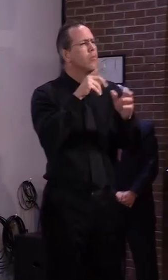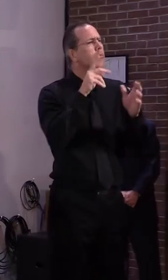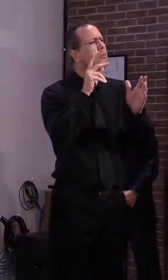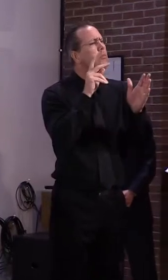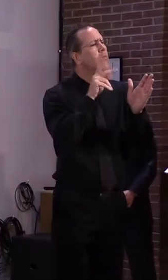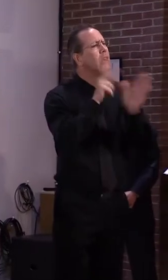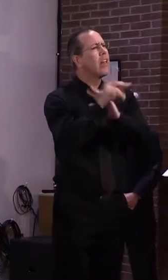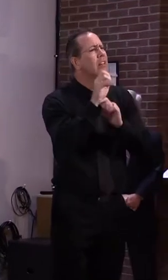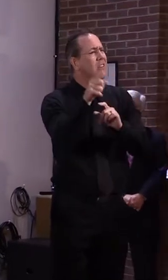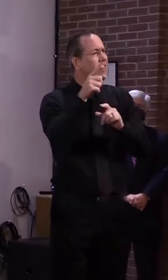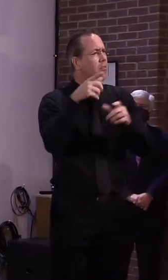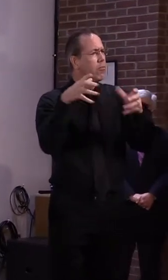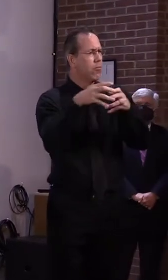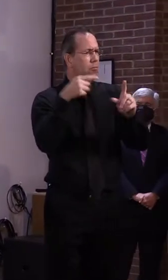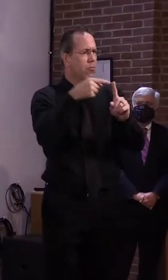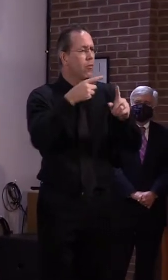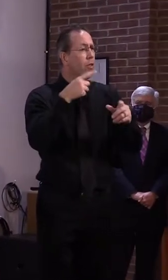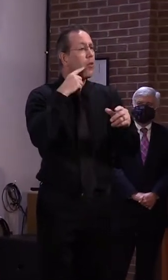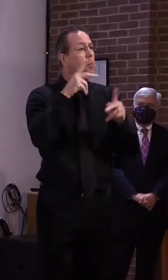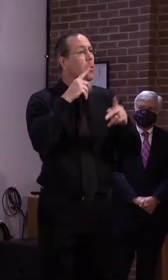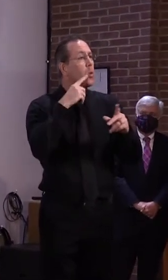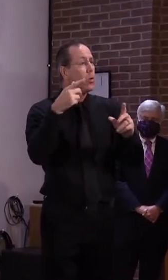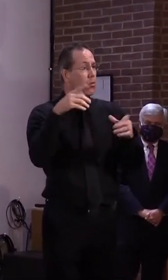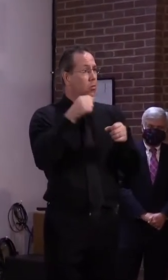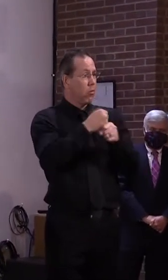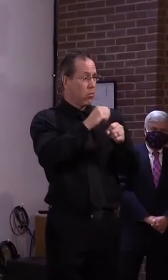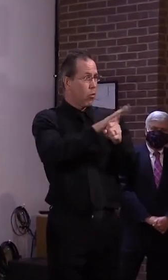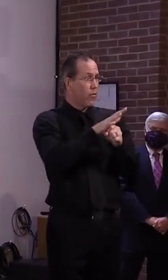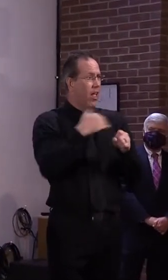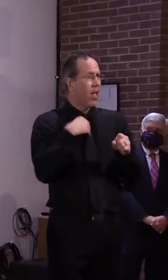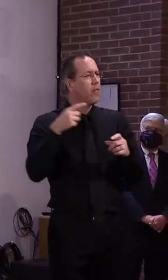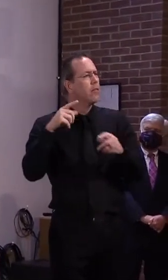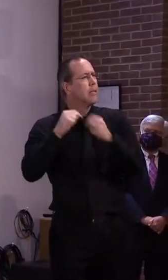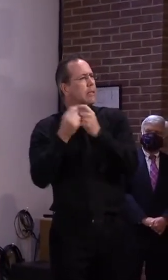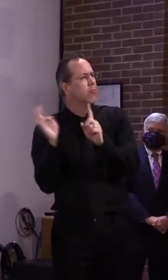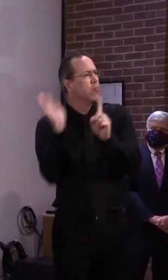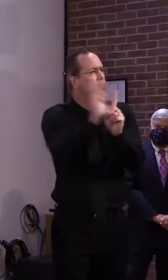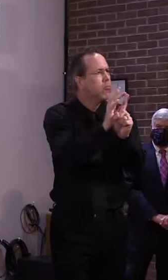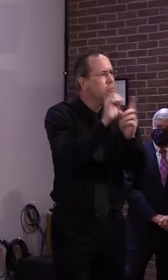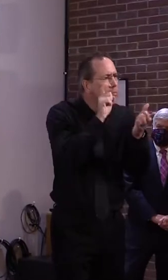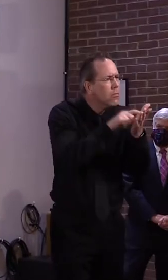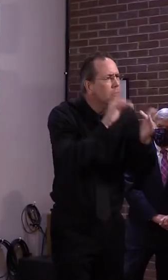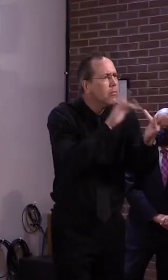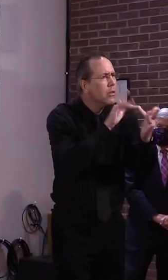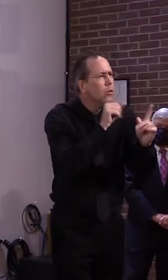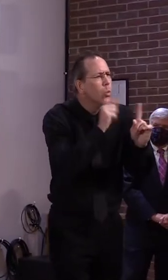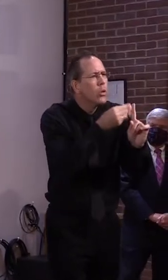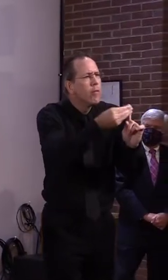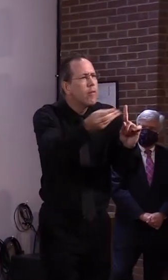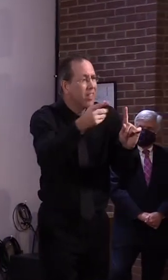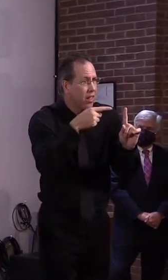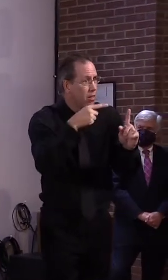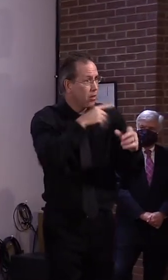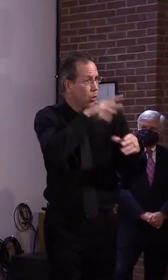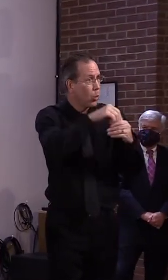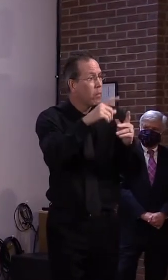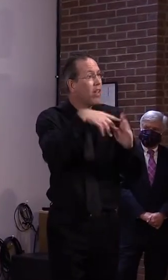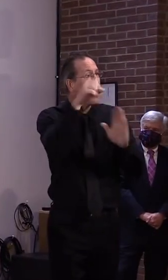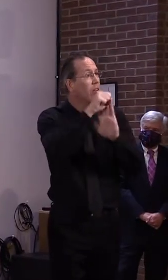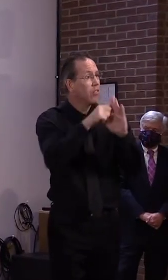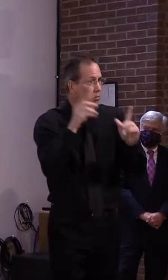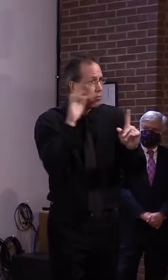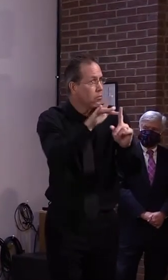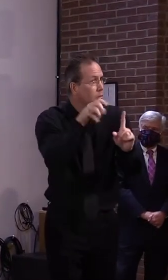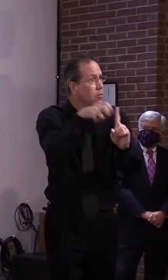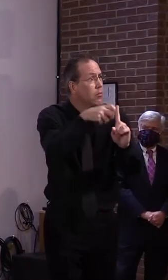Fortunately, a lot of their work can be done by telephone. Oh. So you never know always that a cell